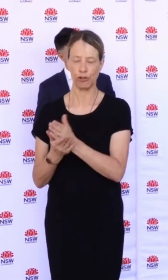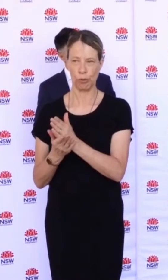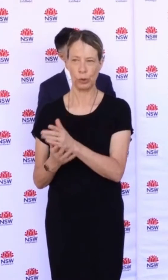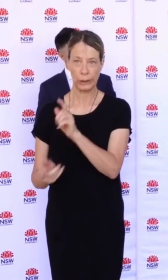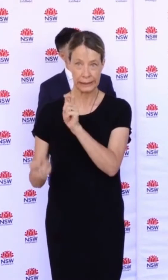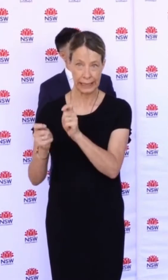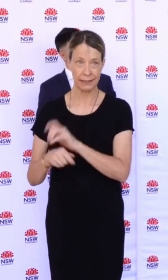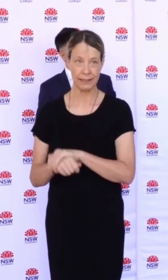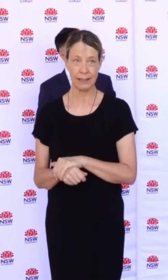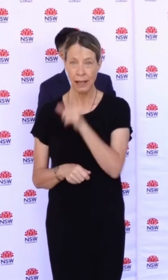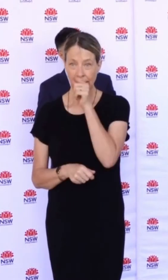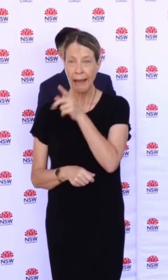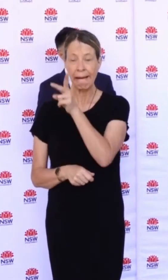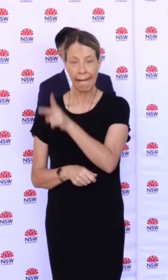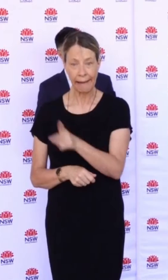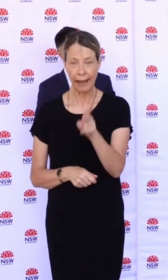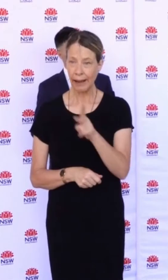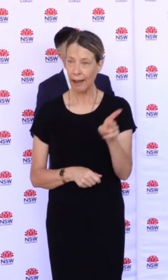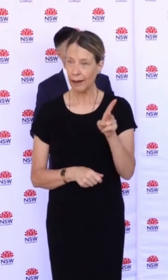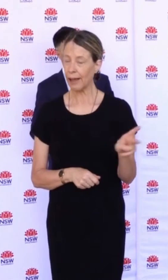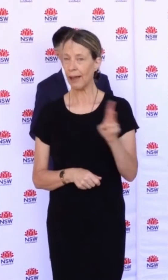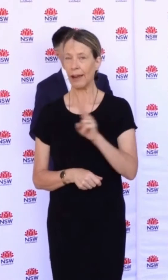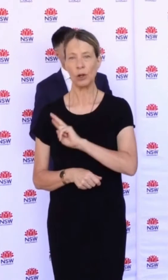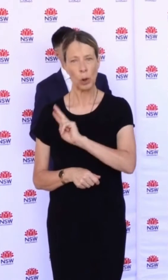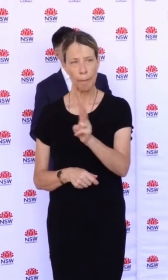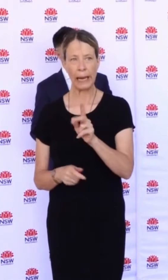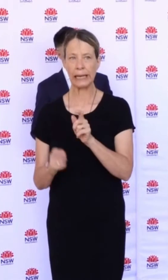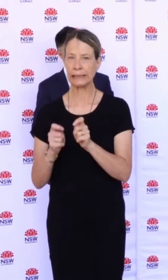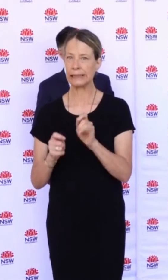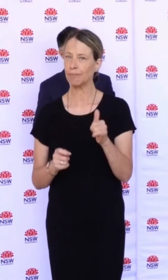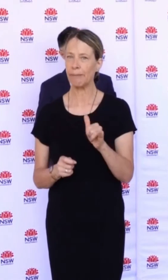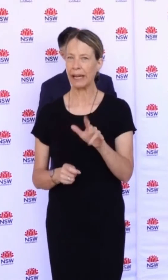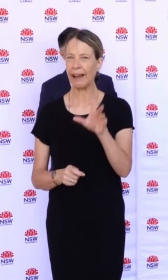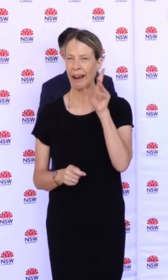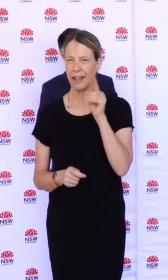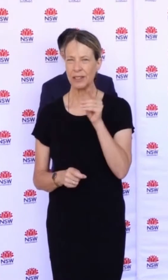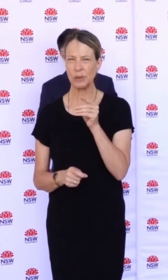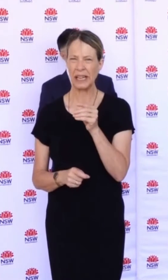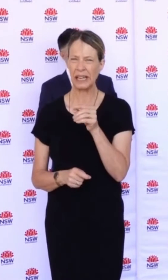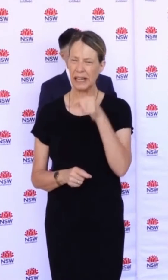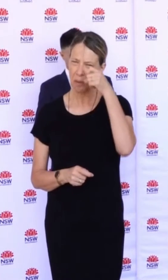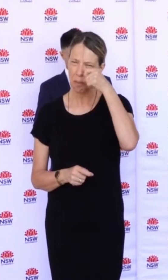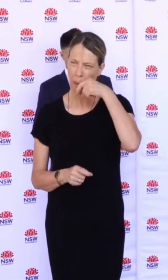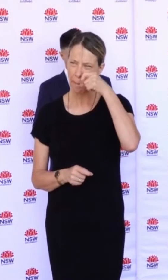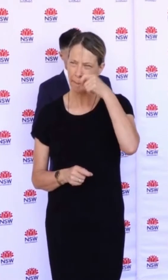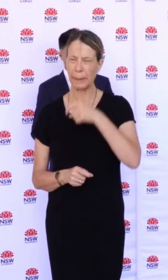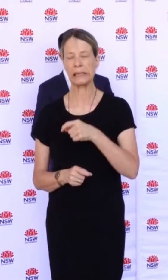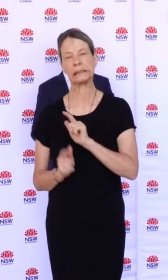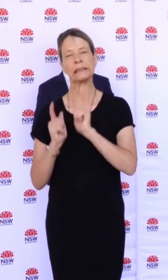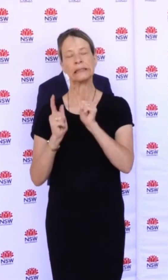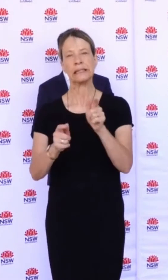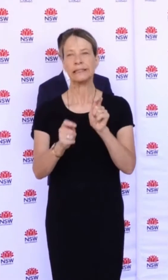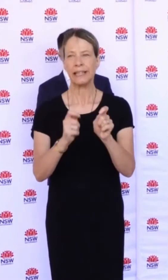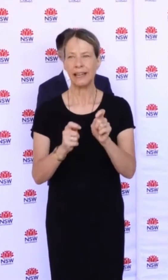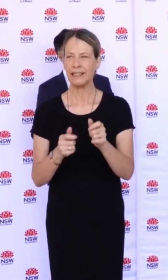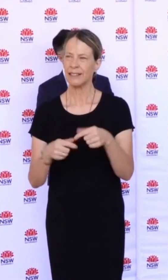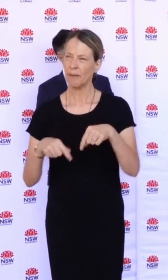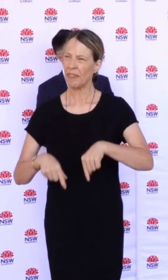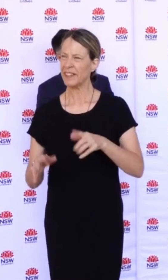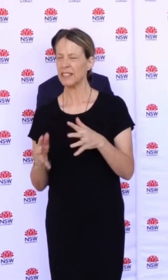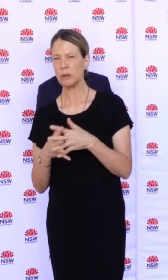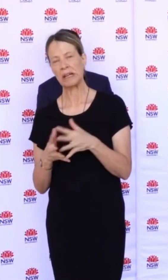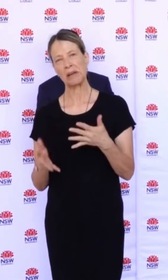tested over and over again. If you had a runny nose last week and then different symptoms this week, go and get tested again. There's